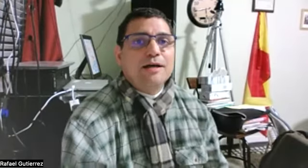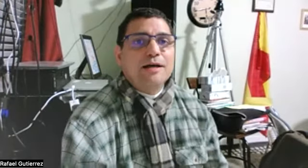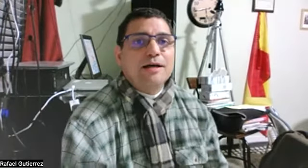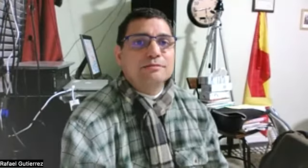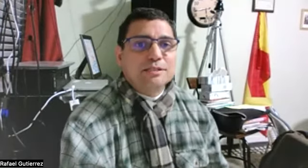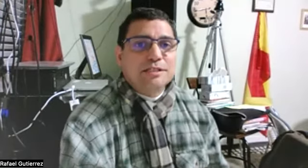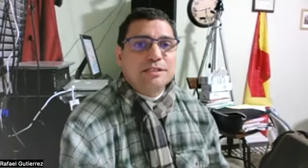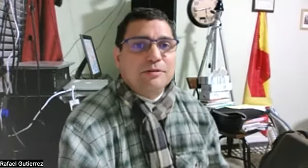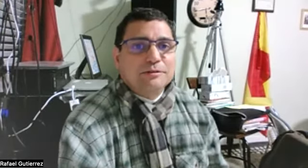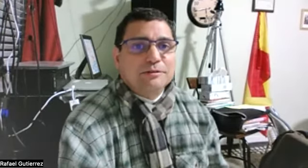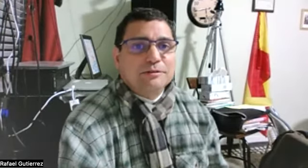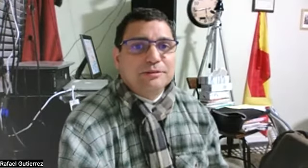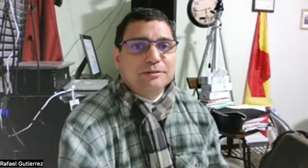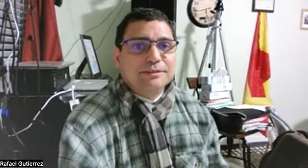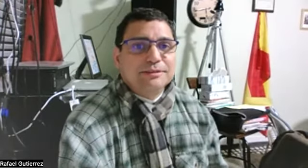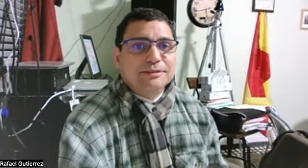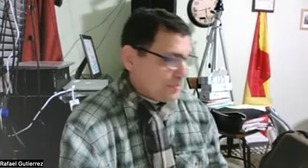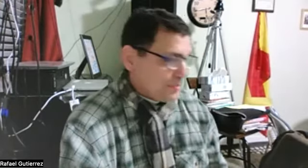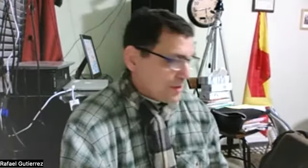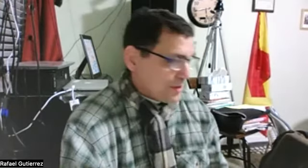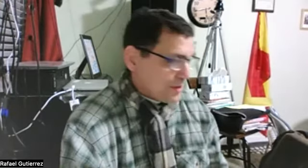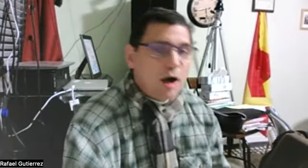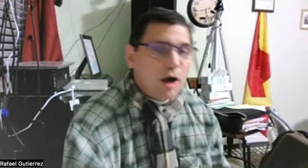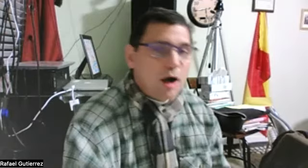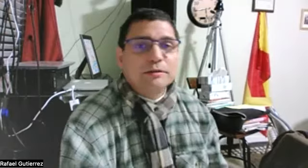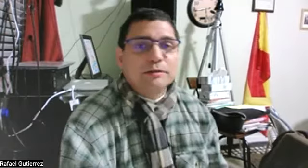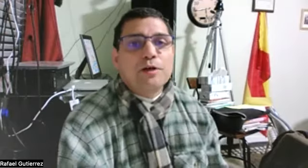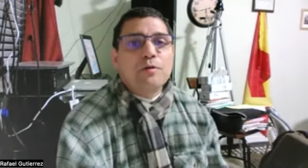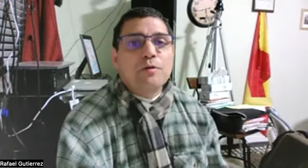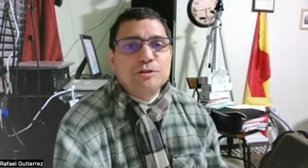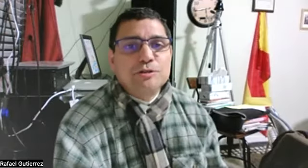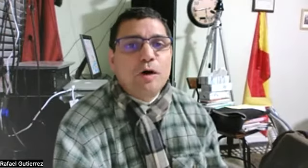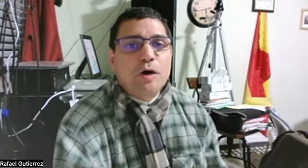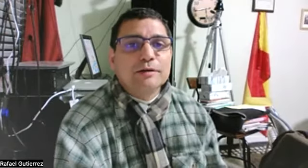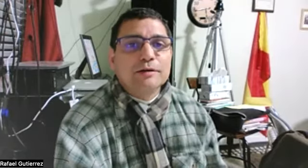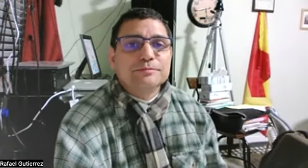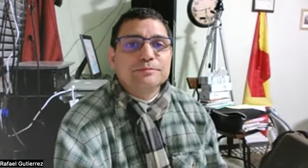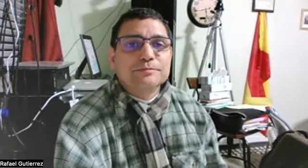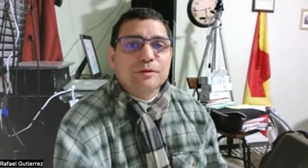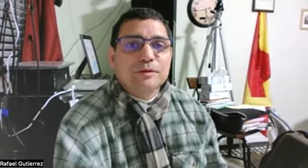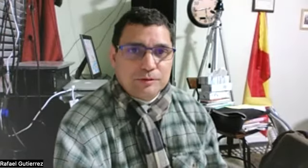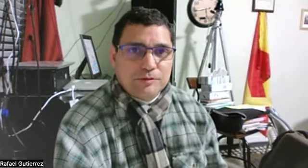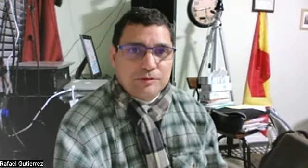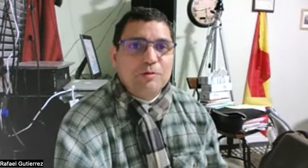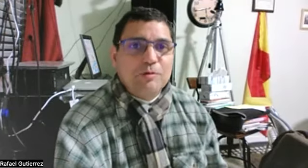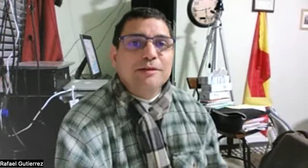Rise and sit down. Okay. Walk. Three ways to do walk. Number one.